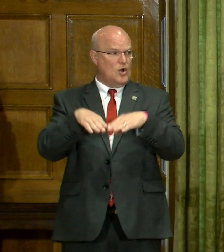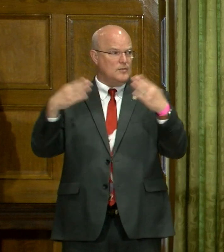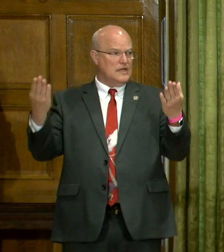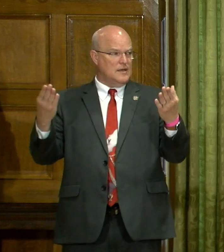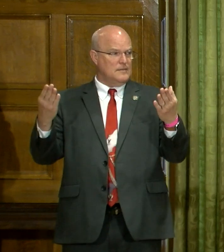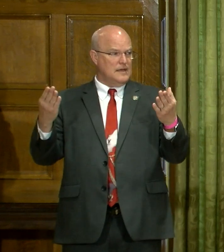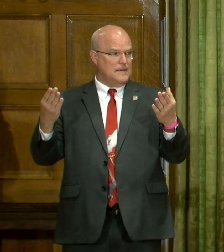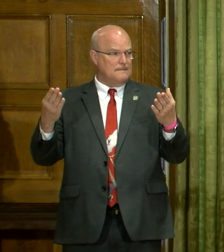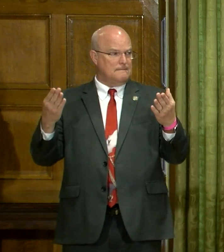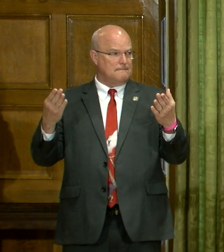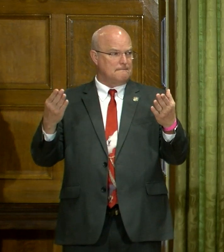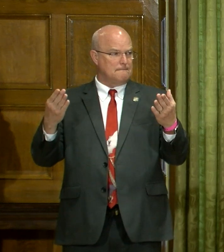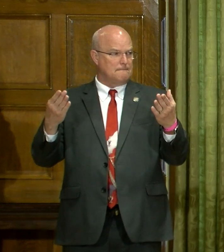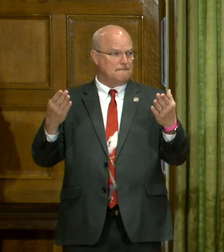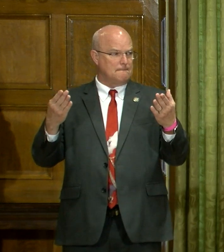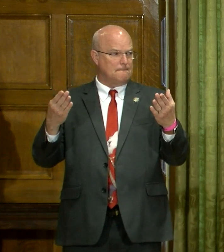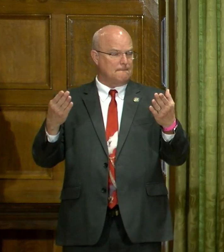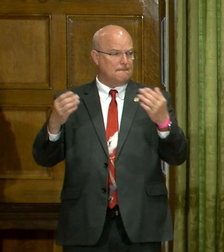up,